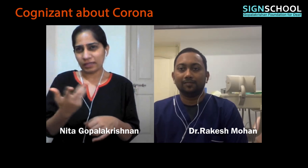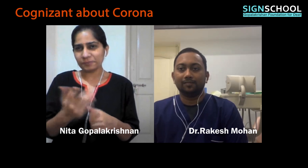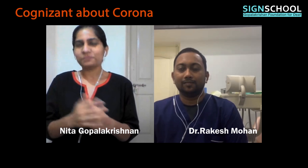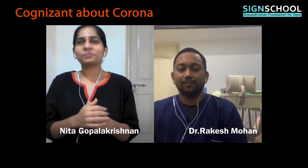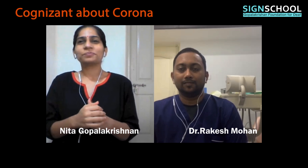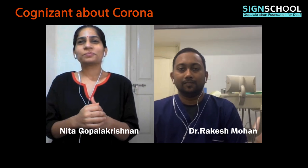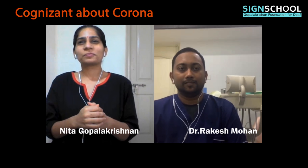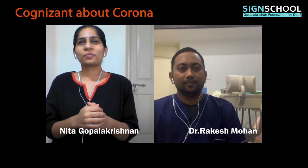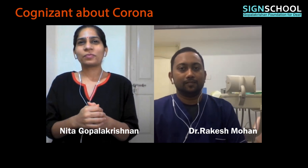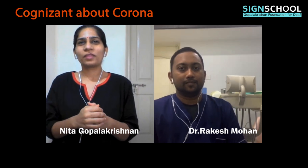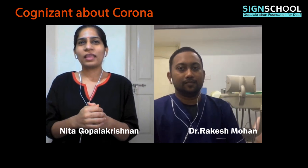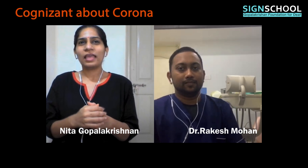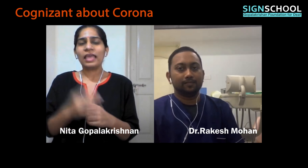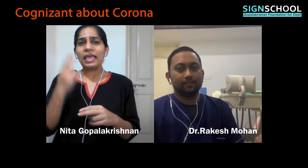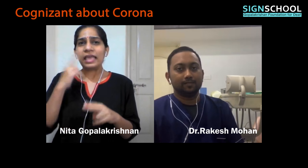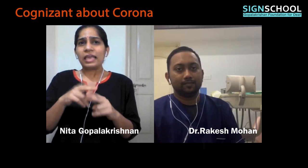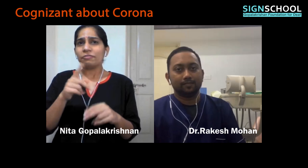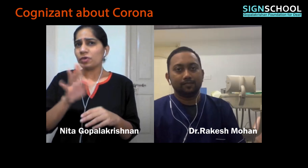associated with that.